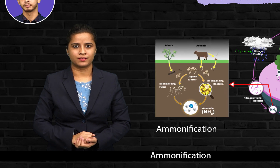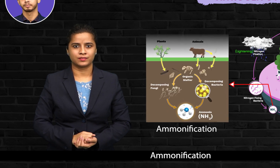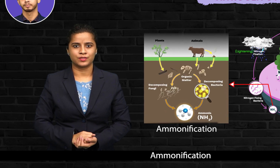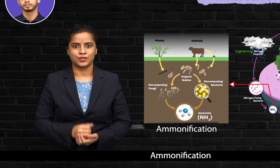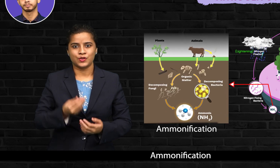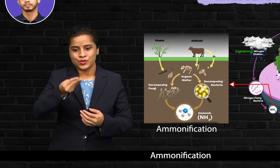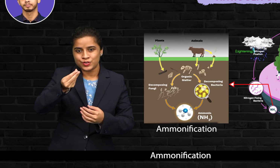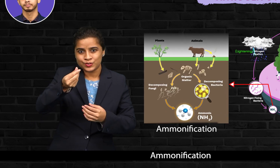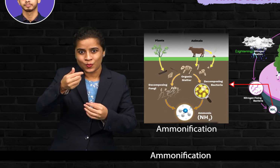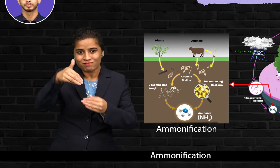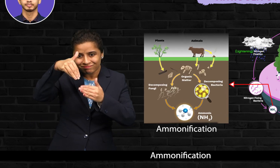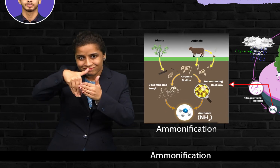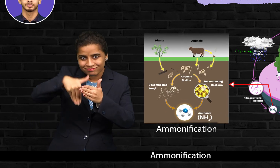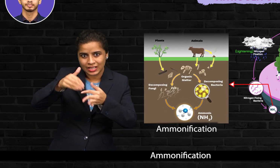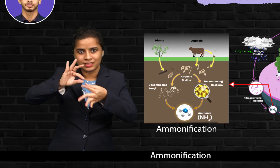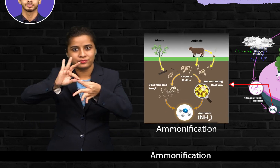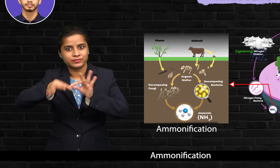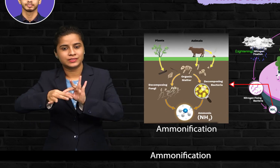Ammonification.